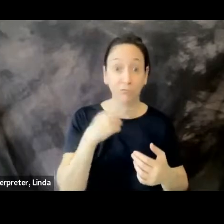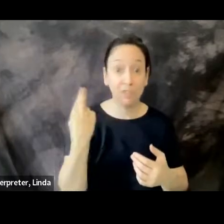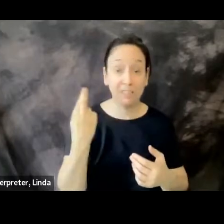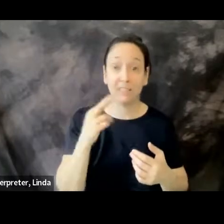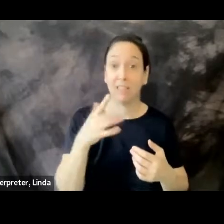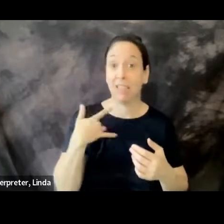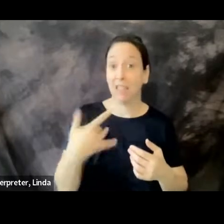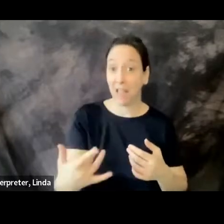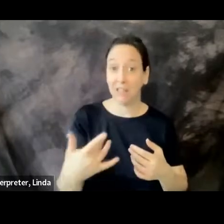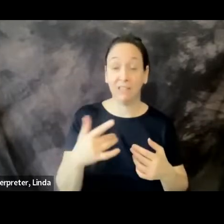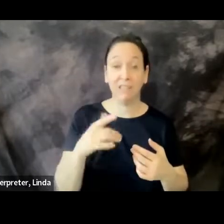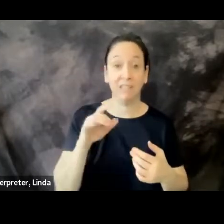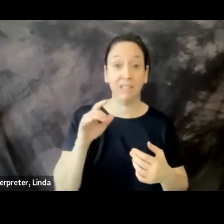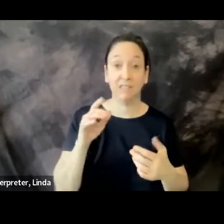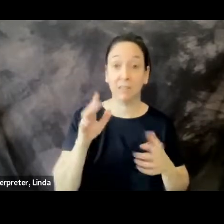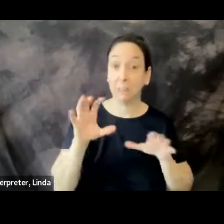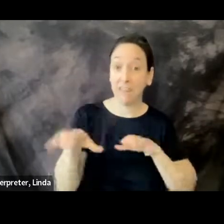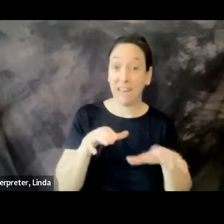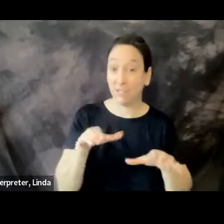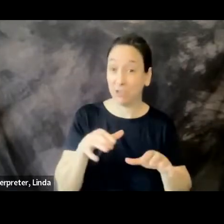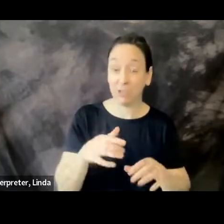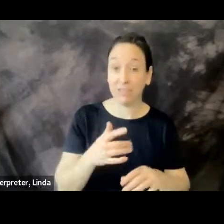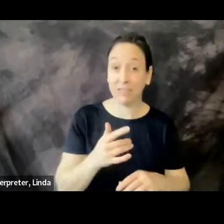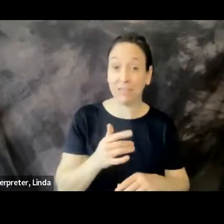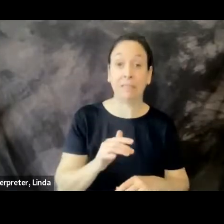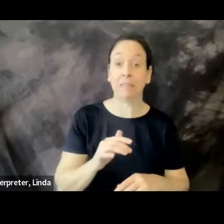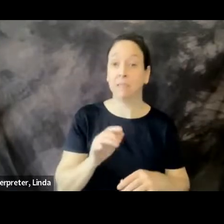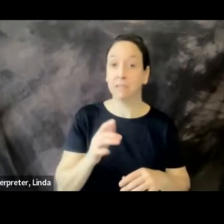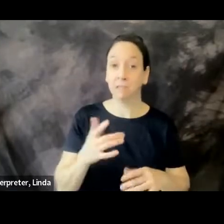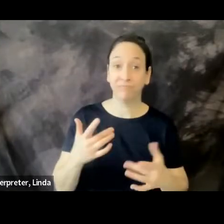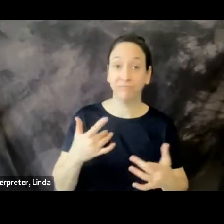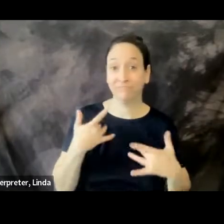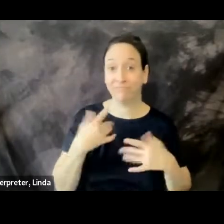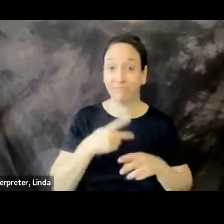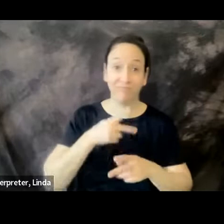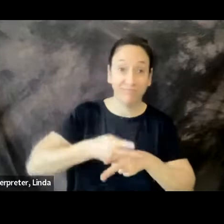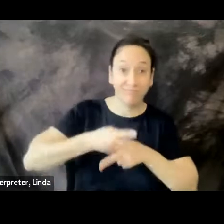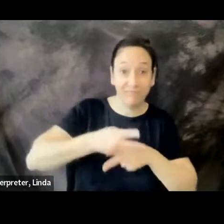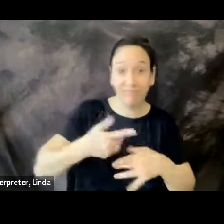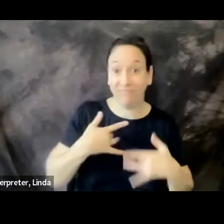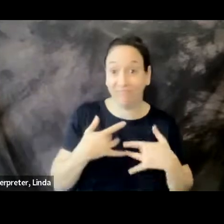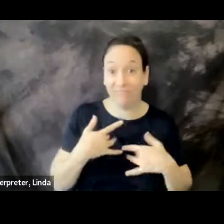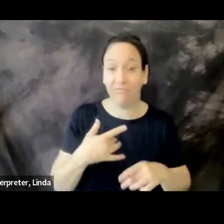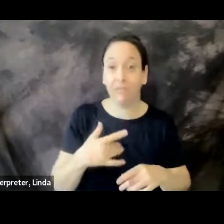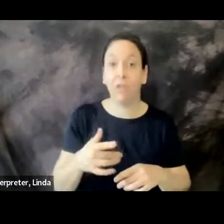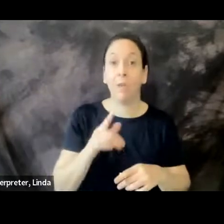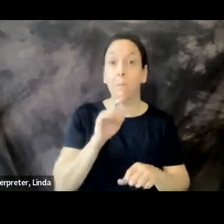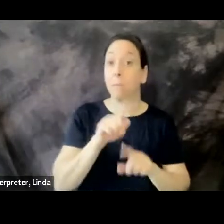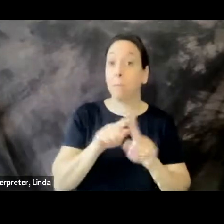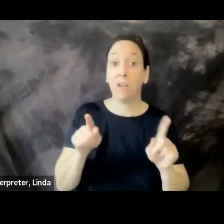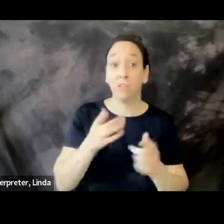concerning behavior, but in reality has been shown to have a detrimental effect and